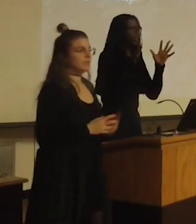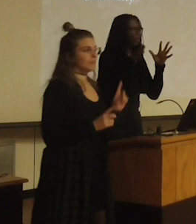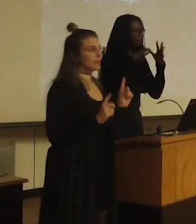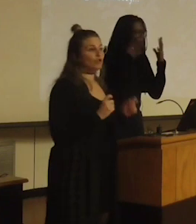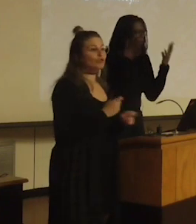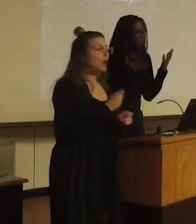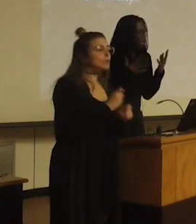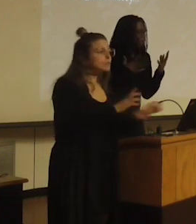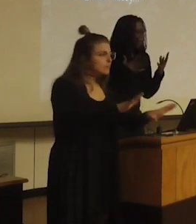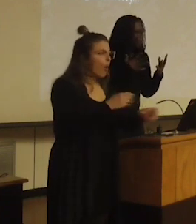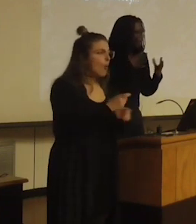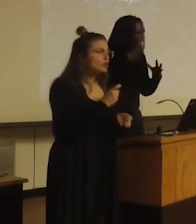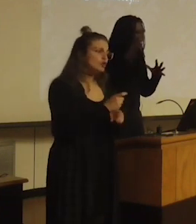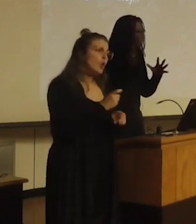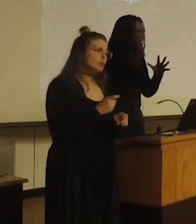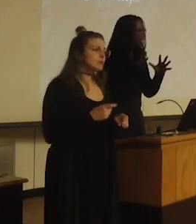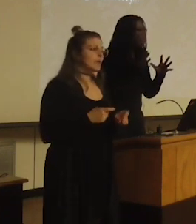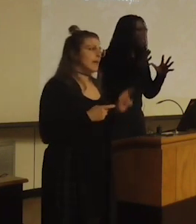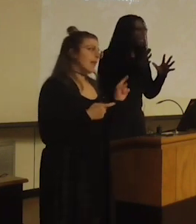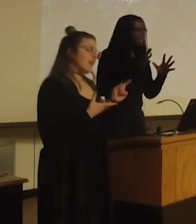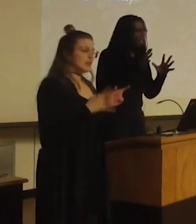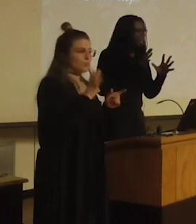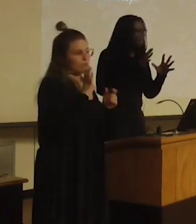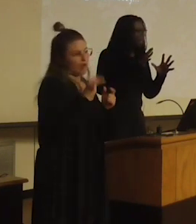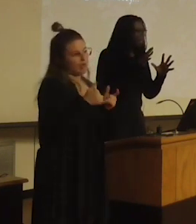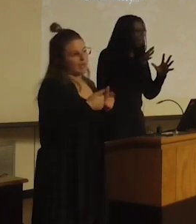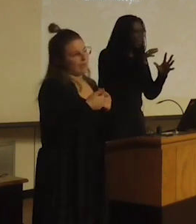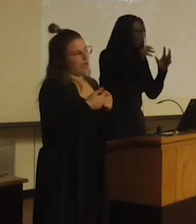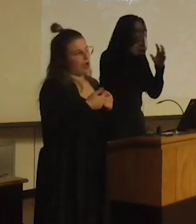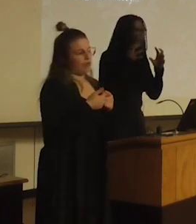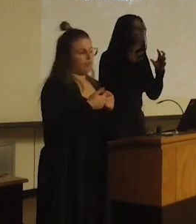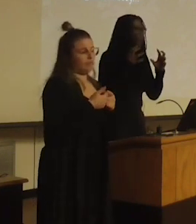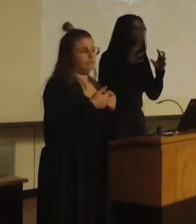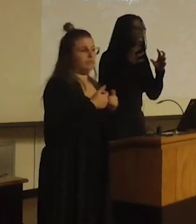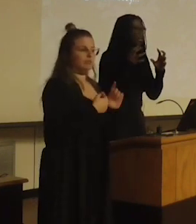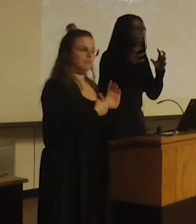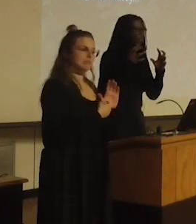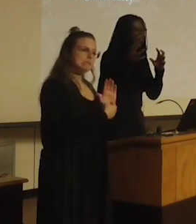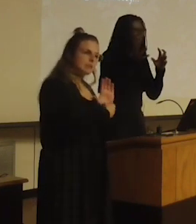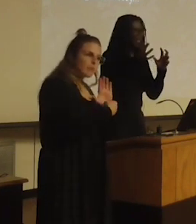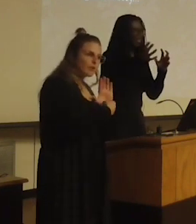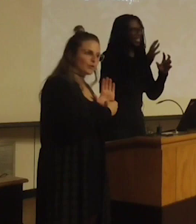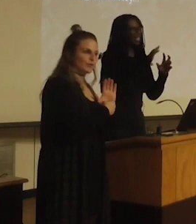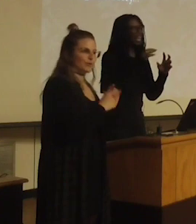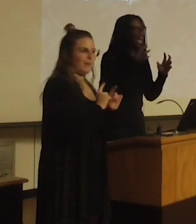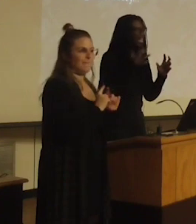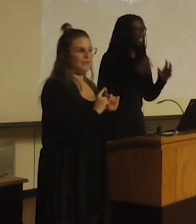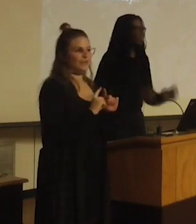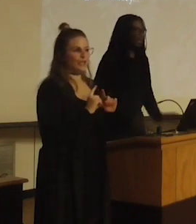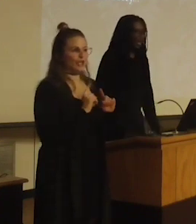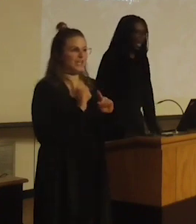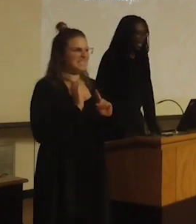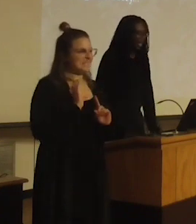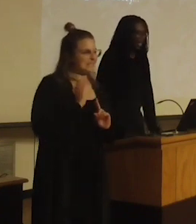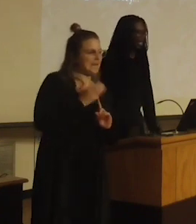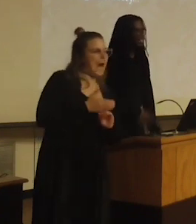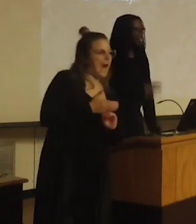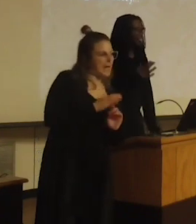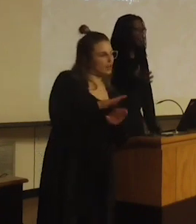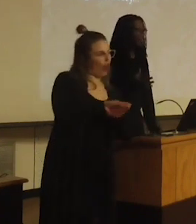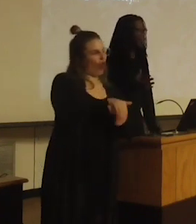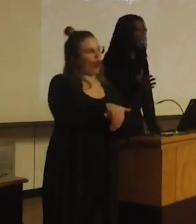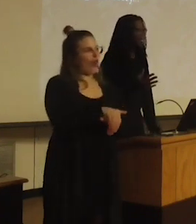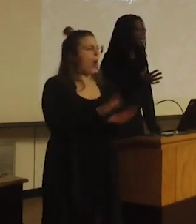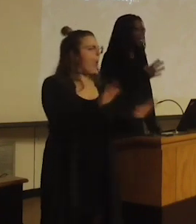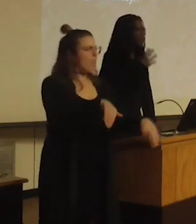all jokes. What we're talking about are things that are, these are symbols, but they're disguised in a way as like as